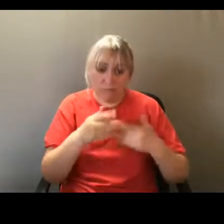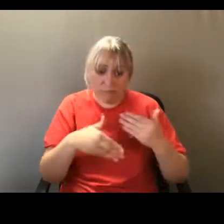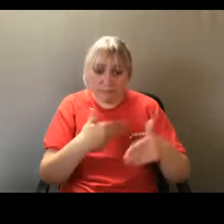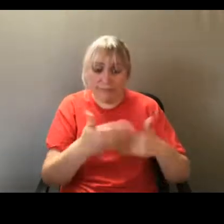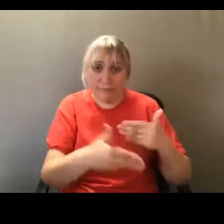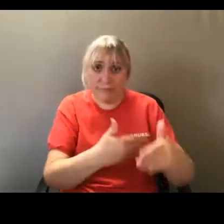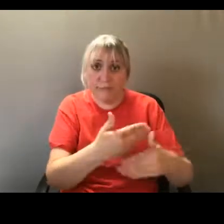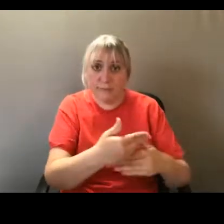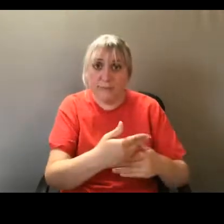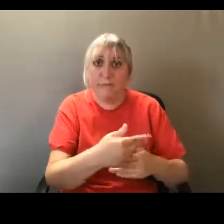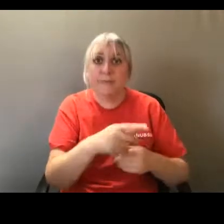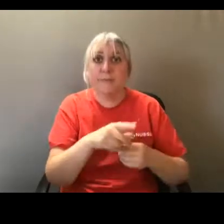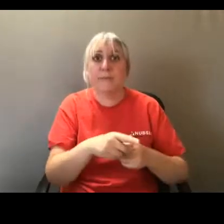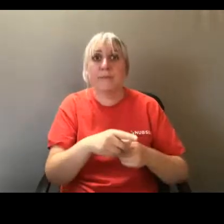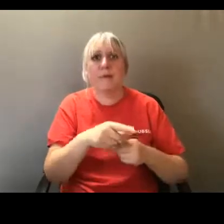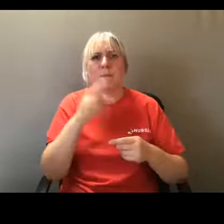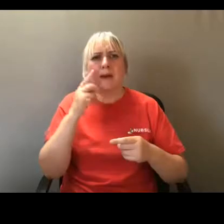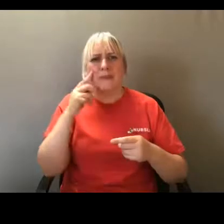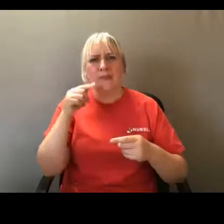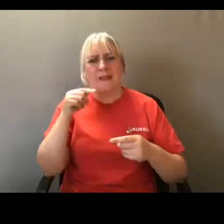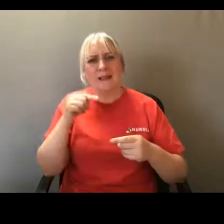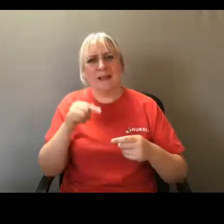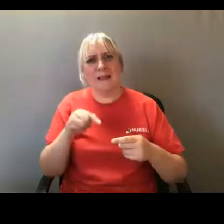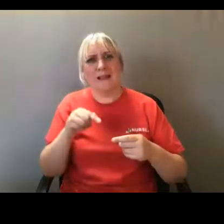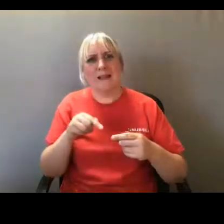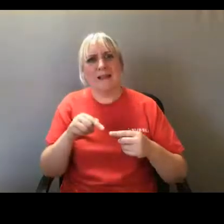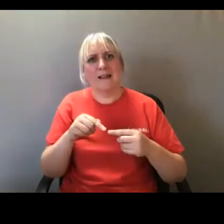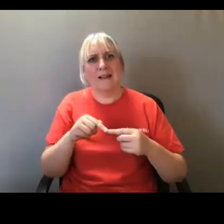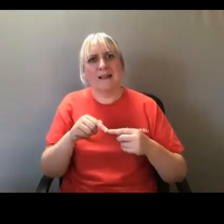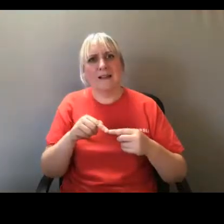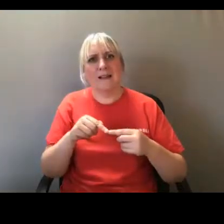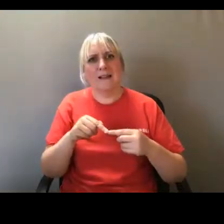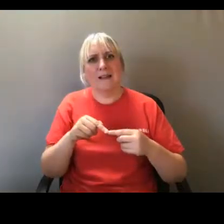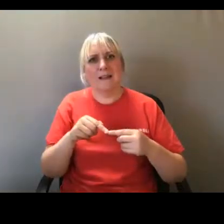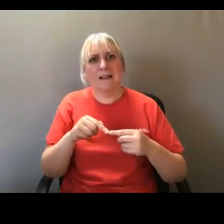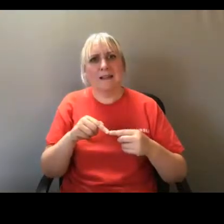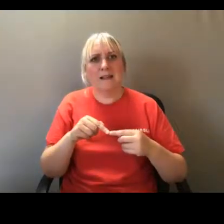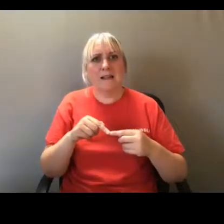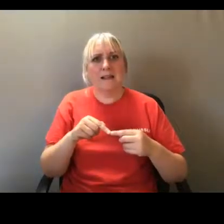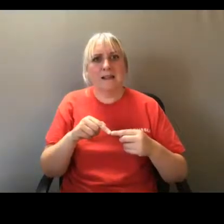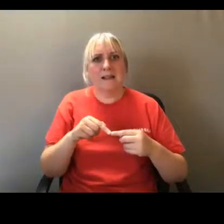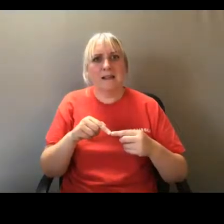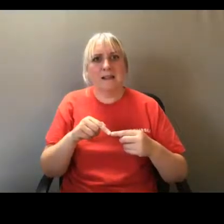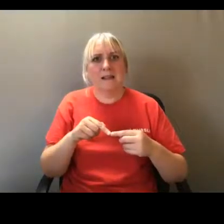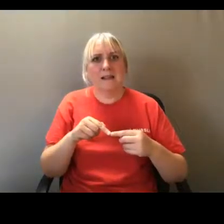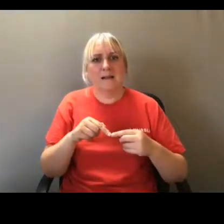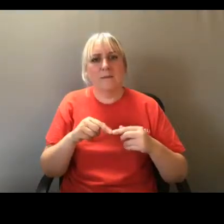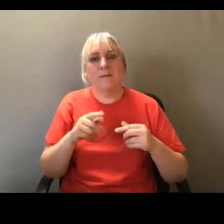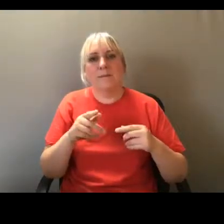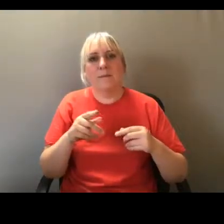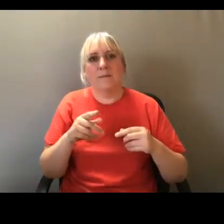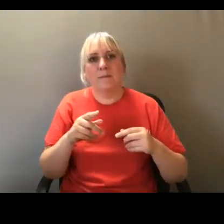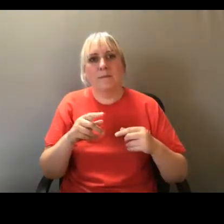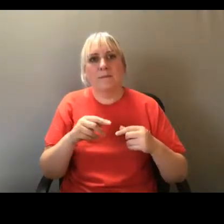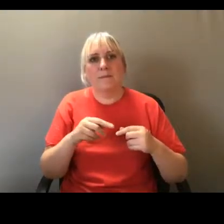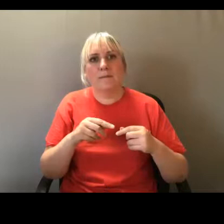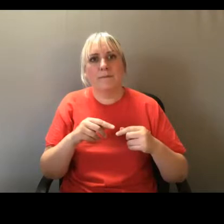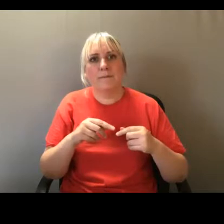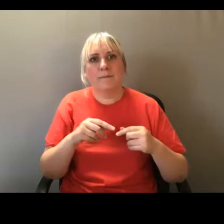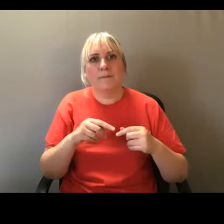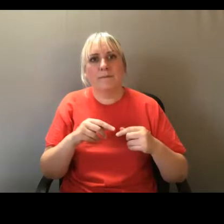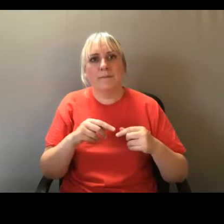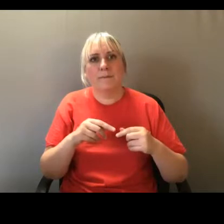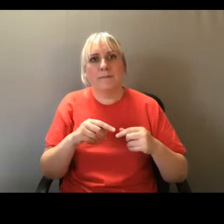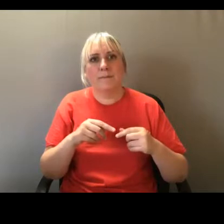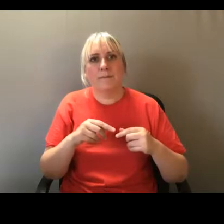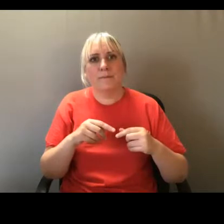that consensus existed immediately after the settlement